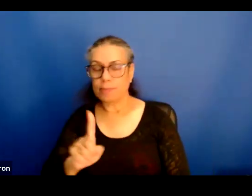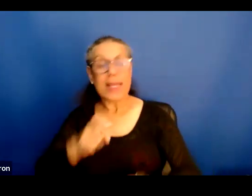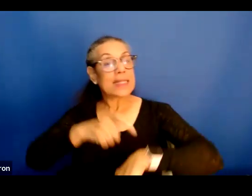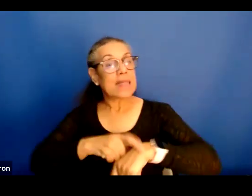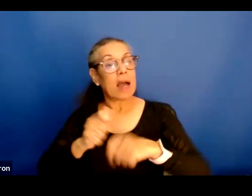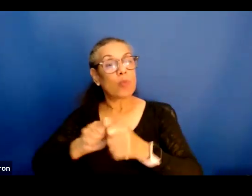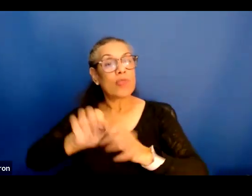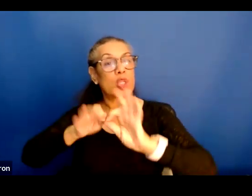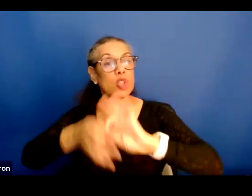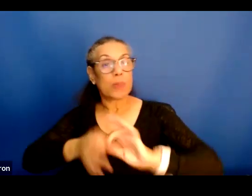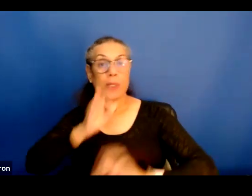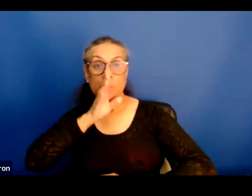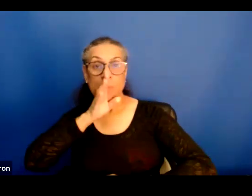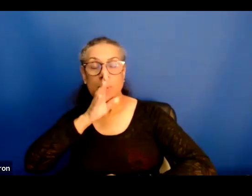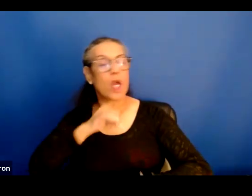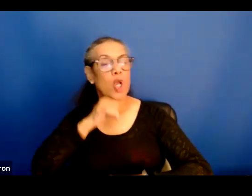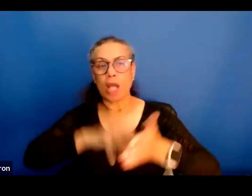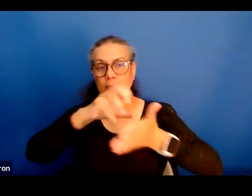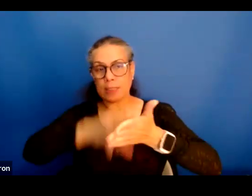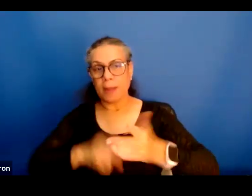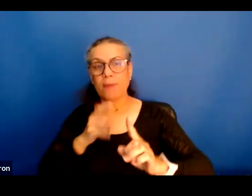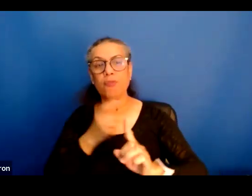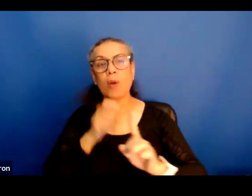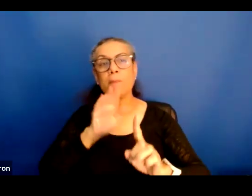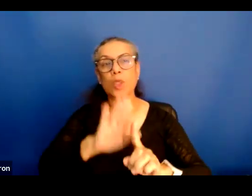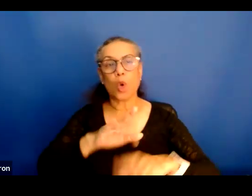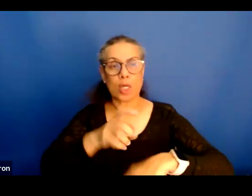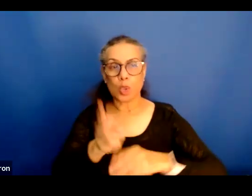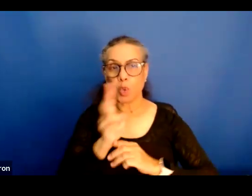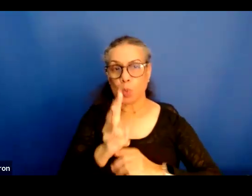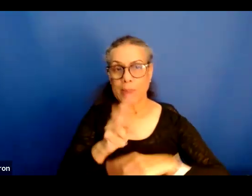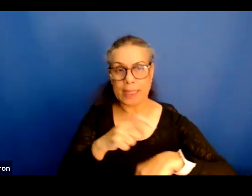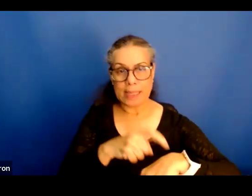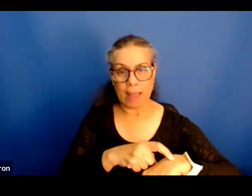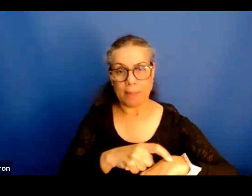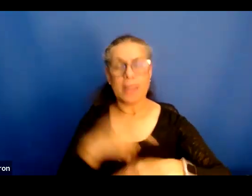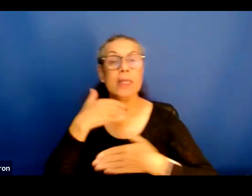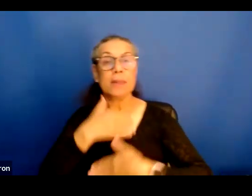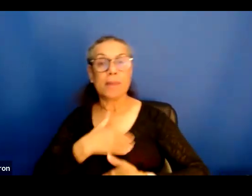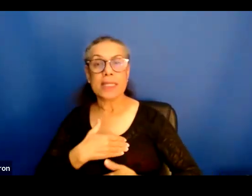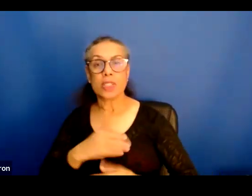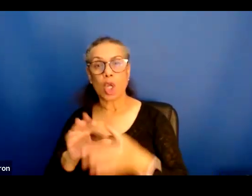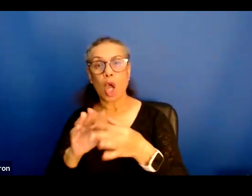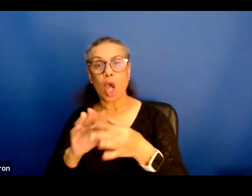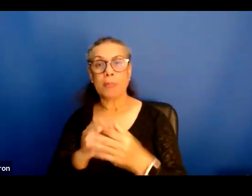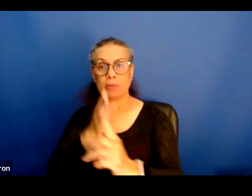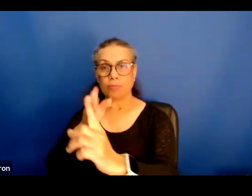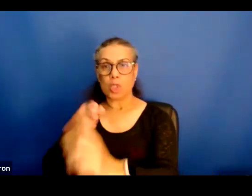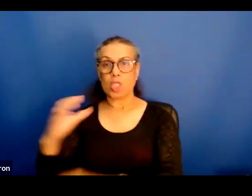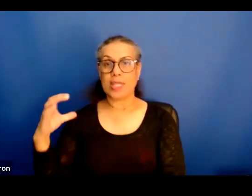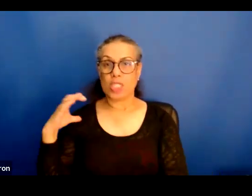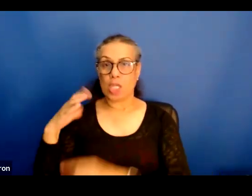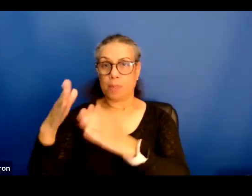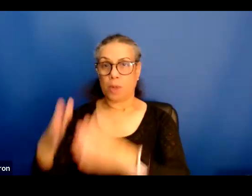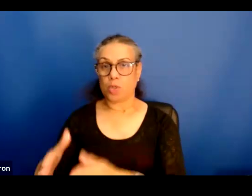for English interpretation will not be deducted from a speaker's allotted time. Please direct your comments to the chair and refrain